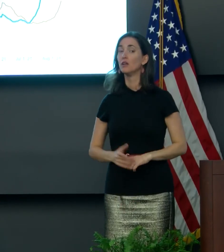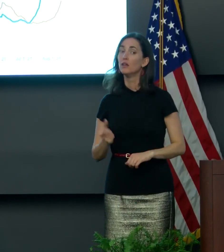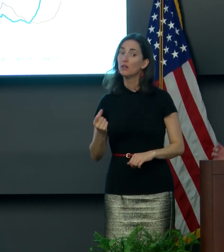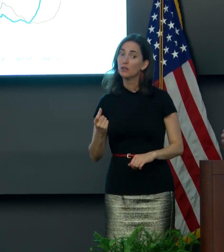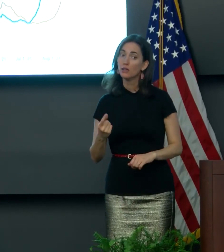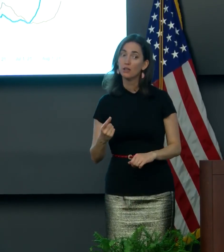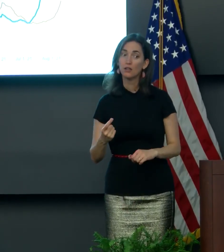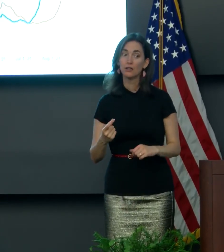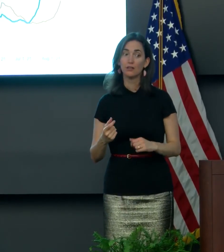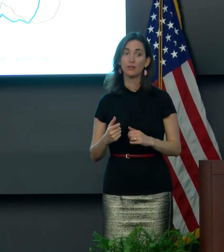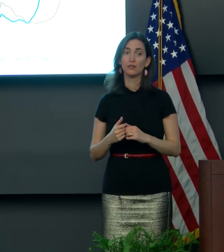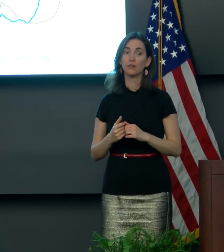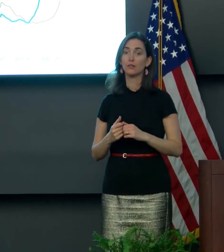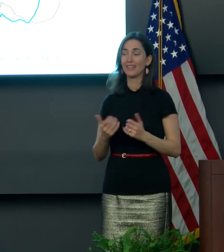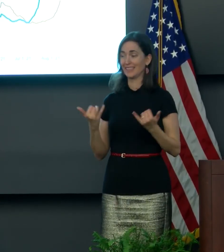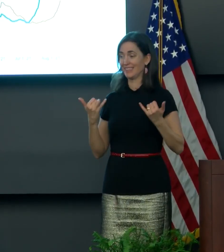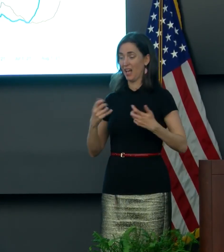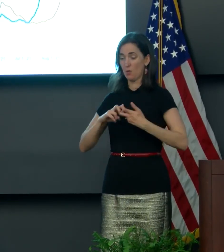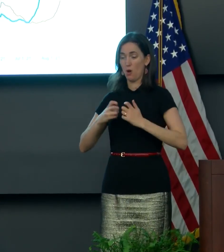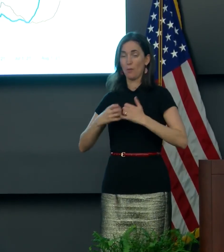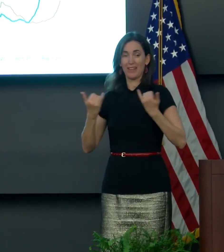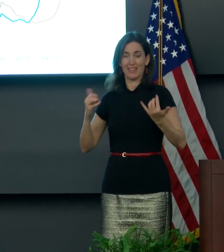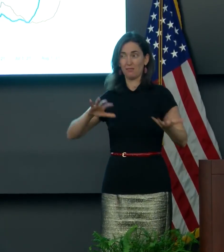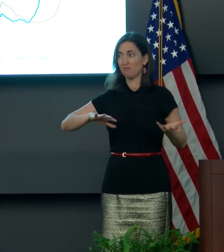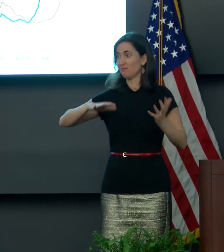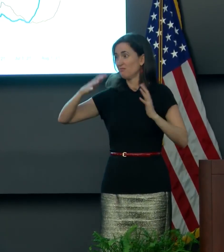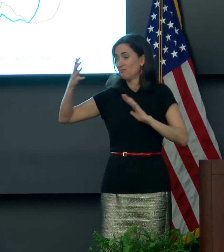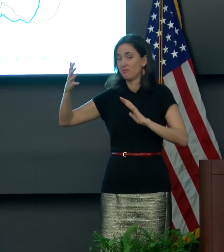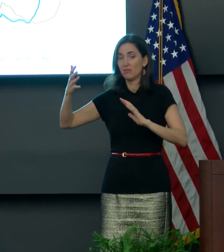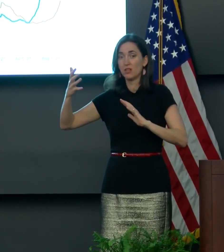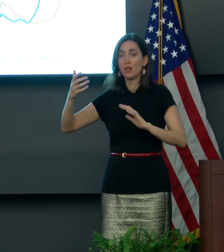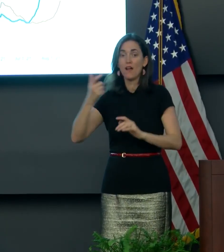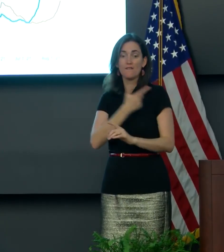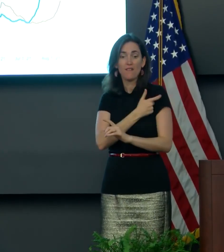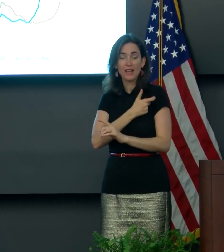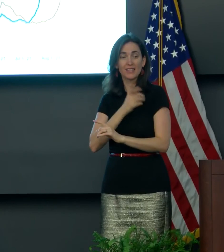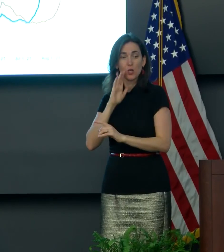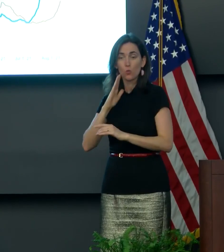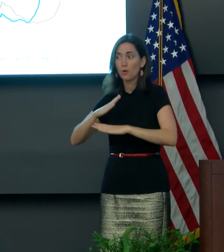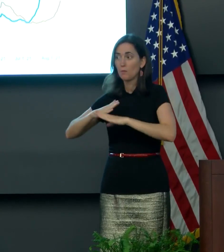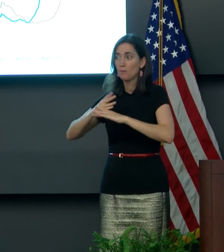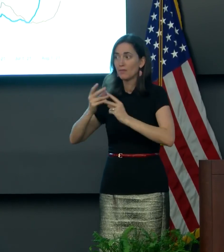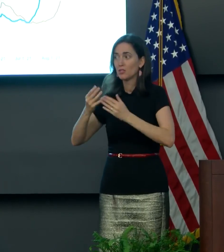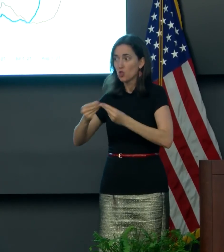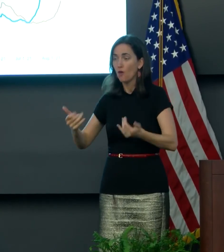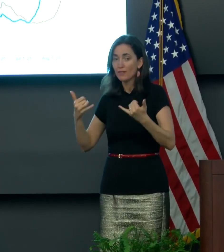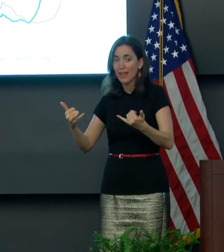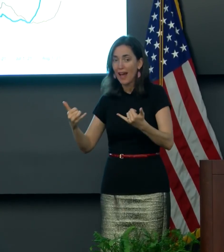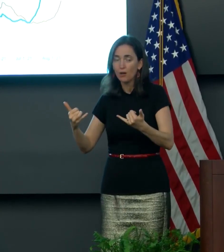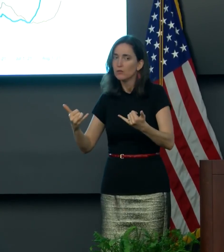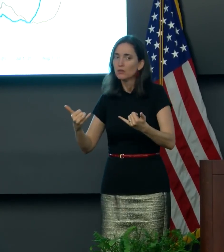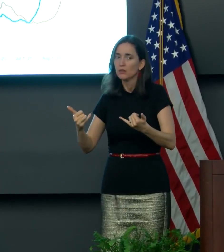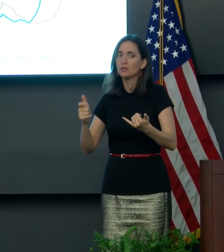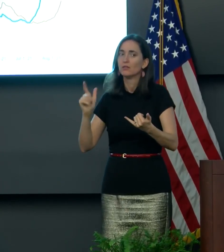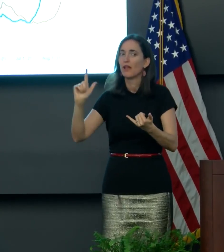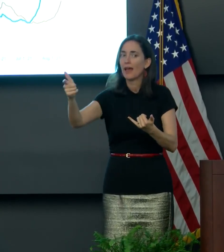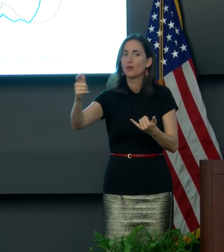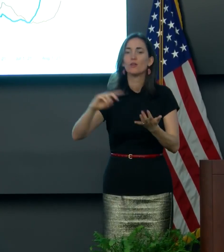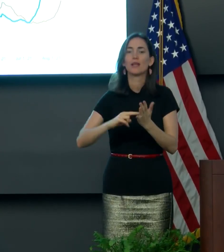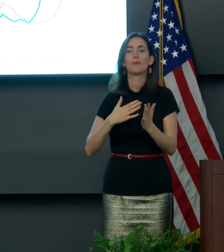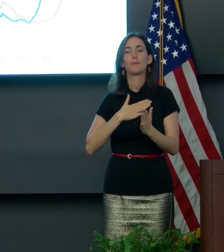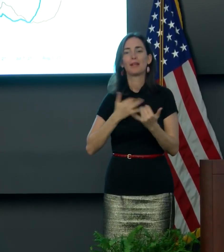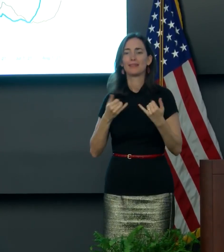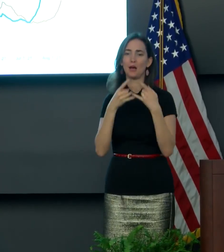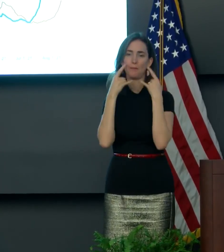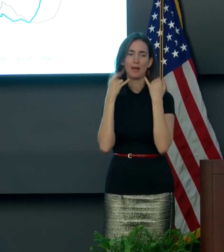our way out of the immediate problems related to this surge, I'm calling on you to also wear the mask.